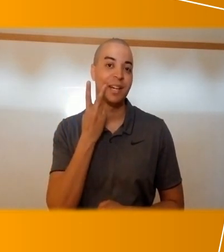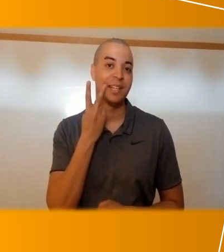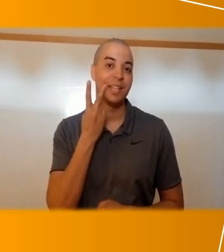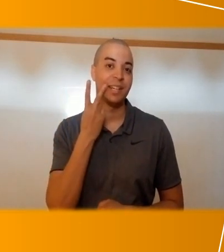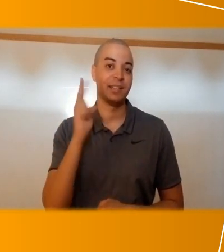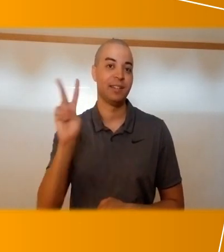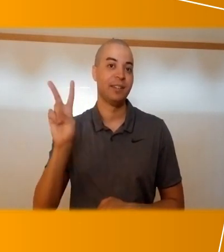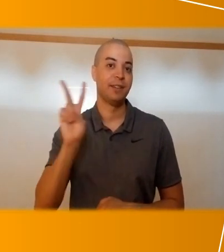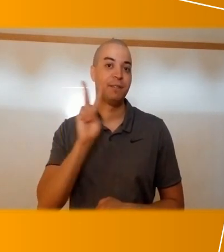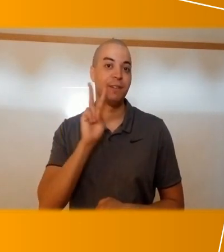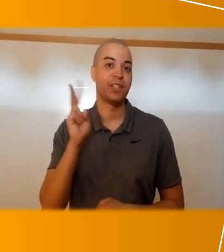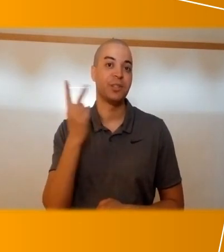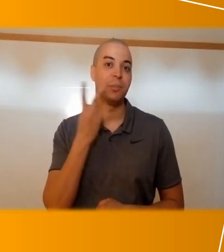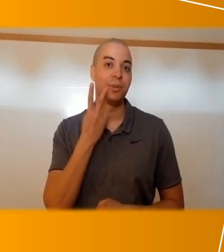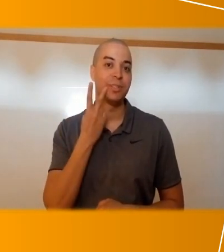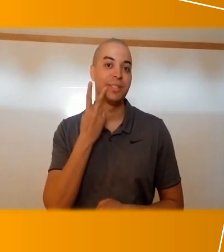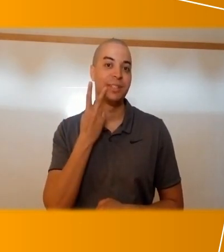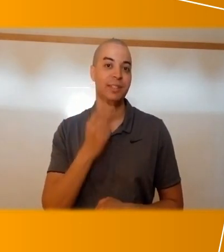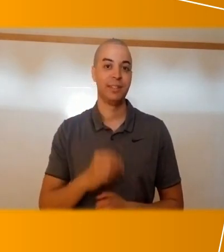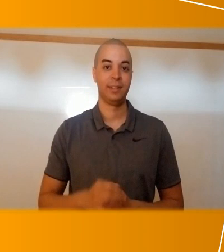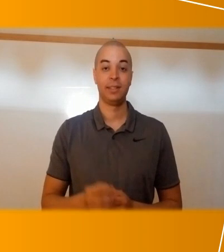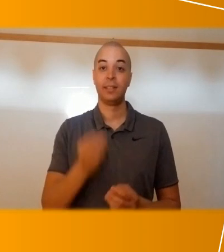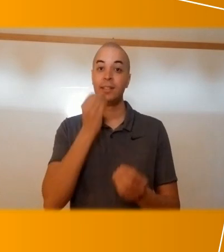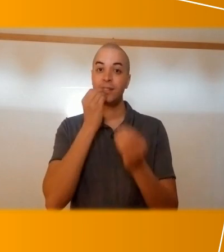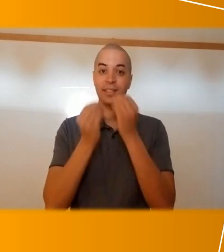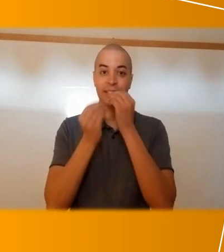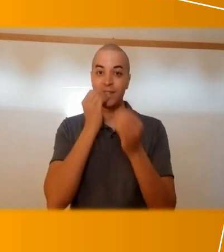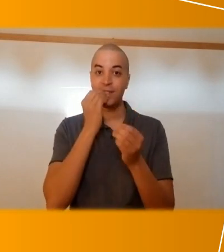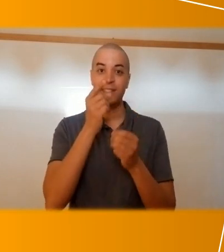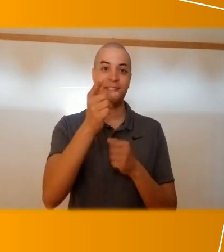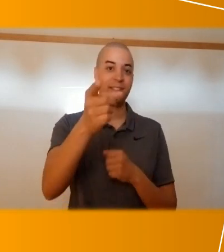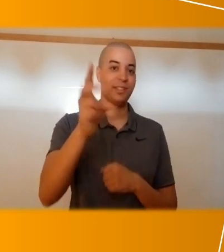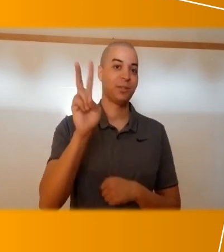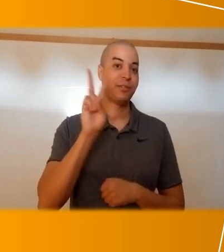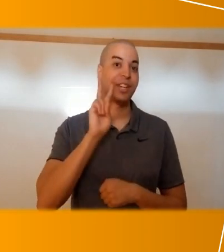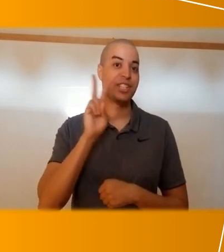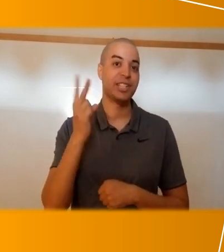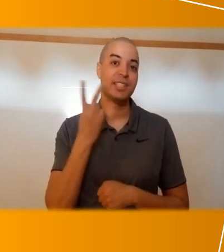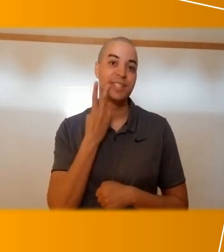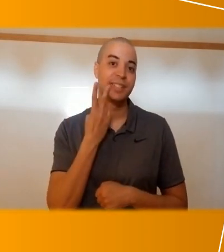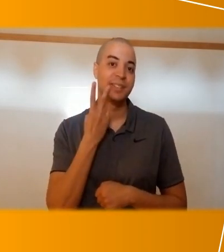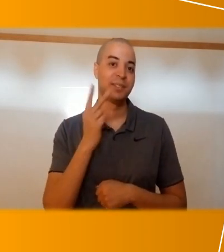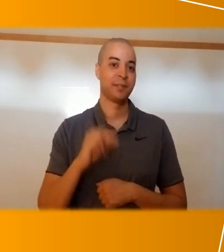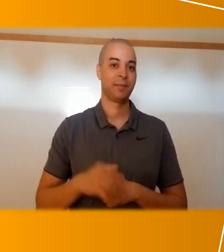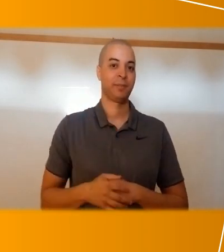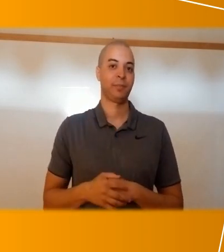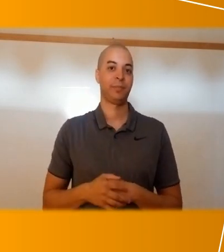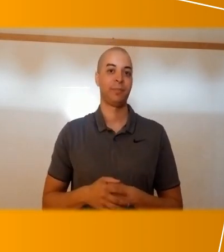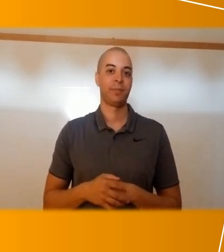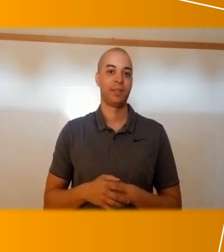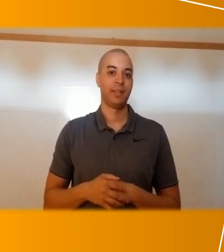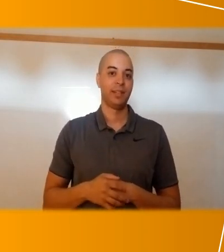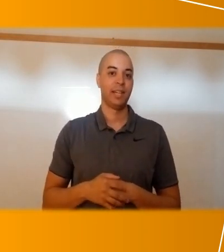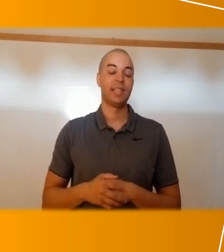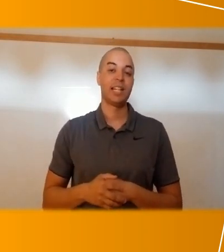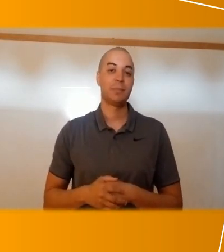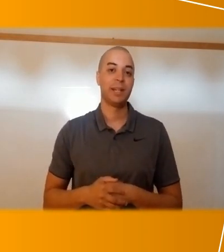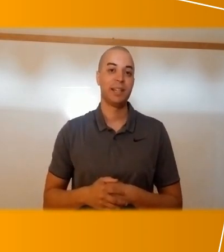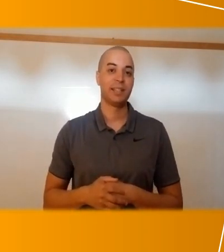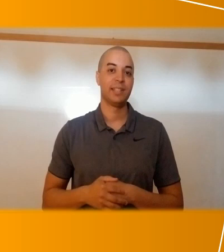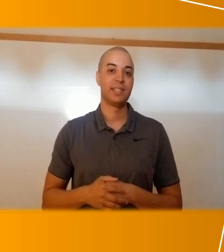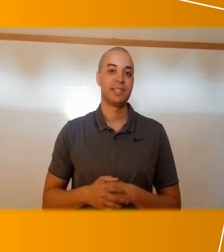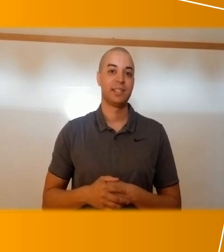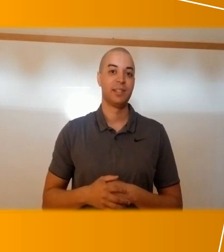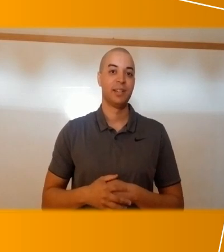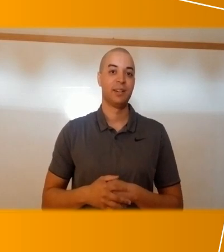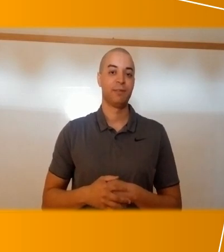same side again. Vegetables. Eat your veggies. And last but